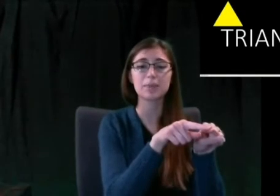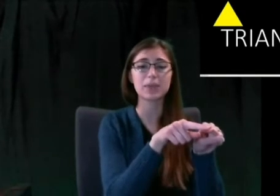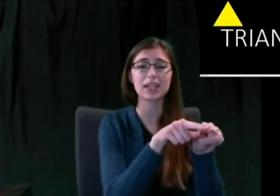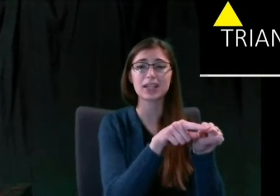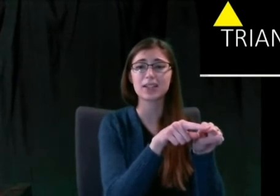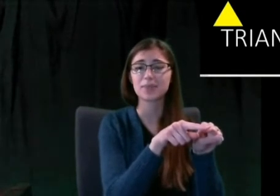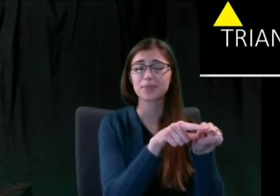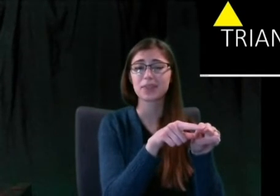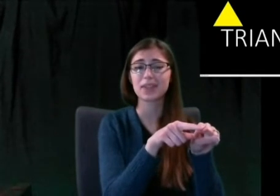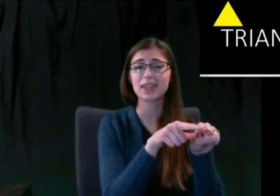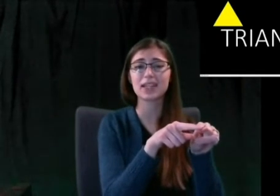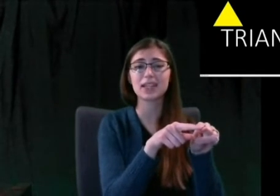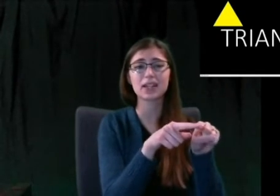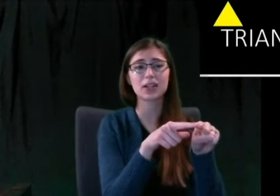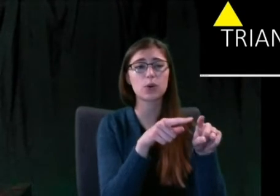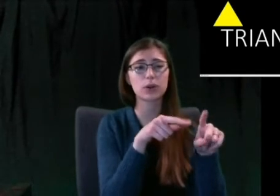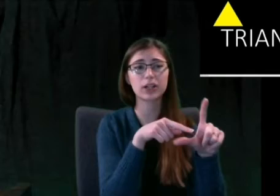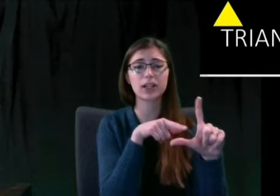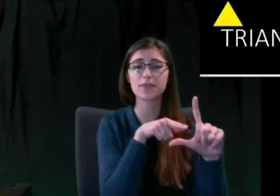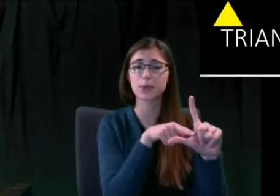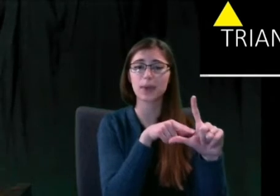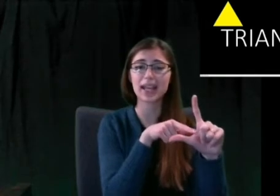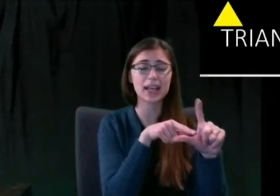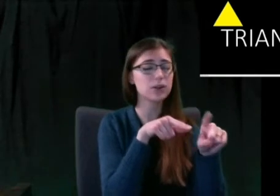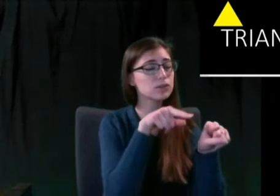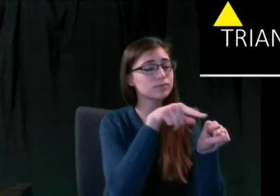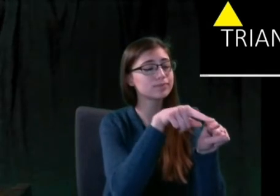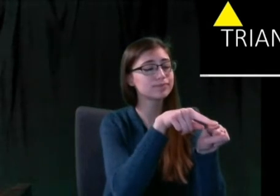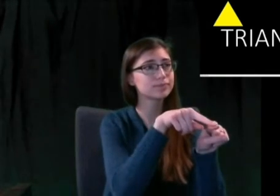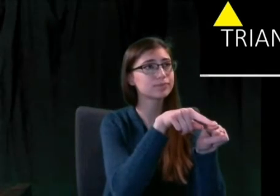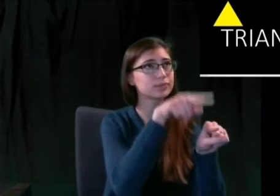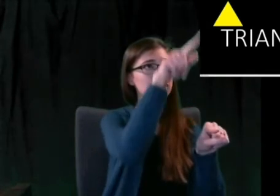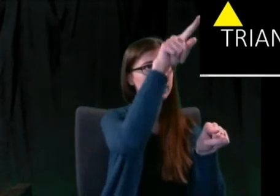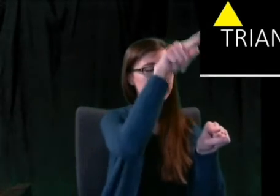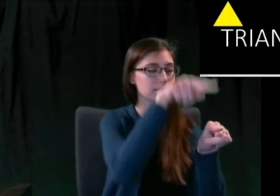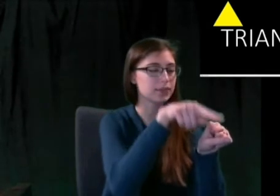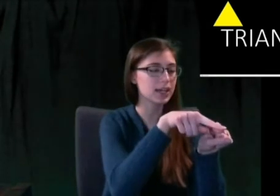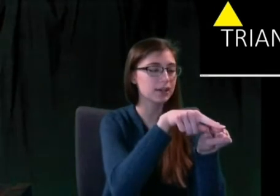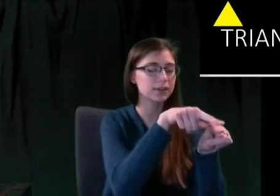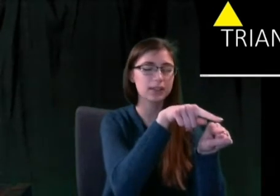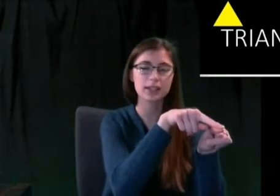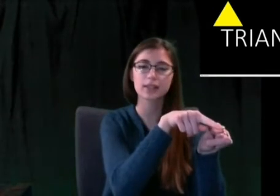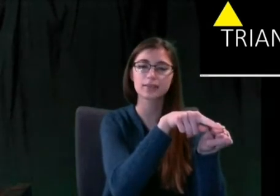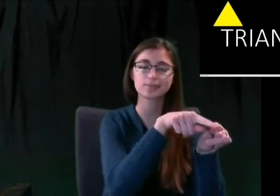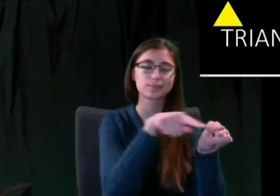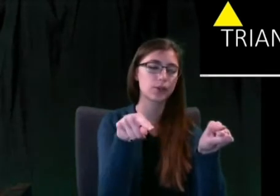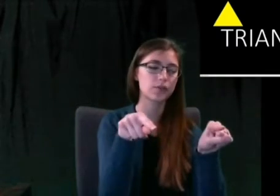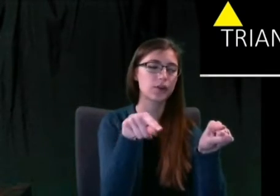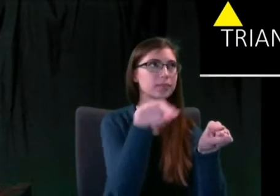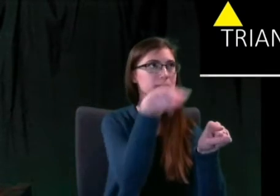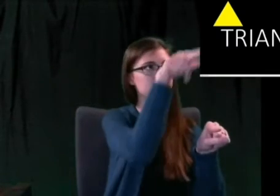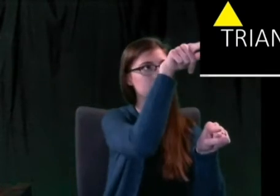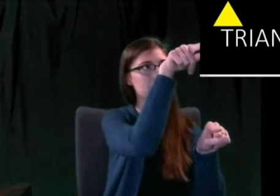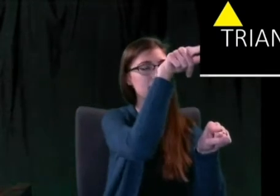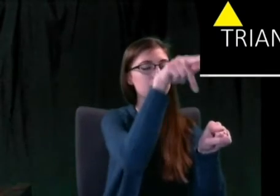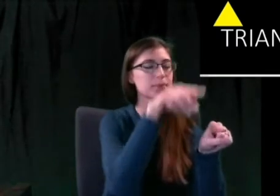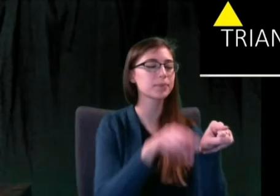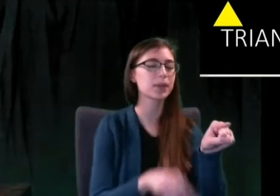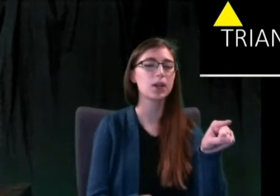be the corner of the right angle. You can go down, over, back up,